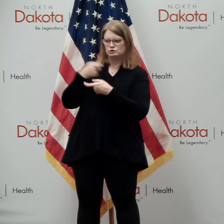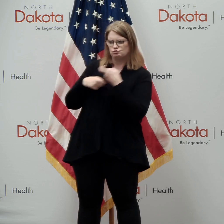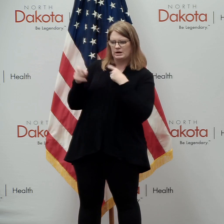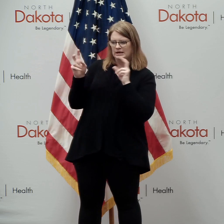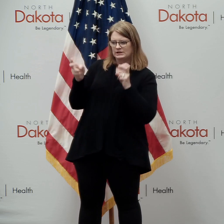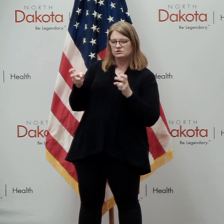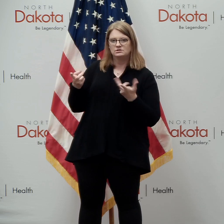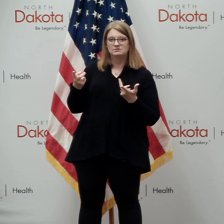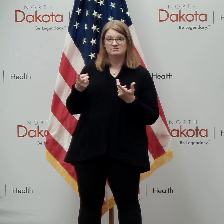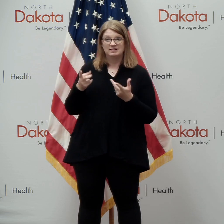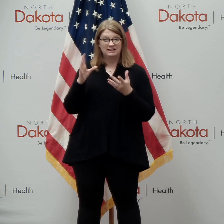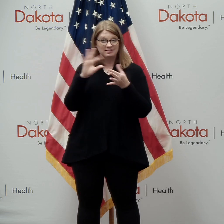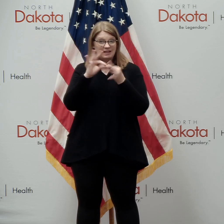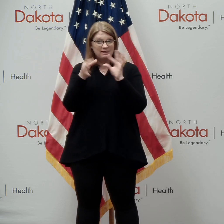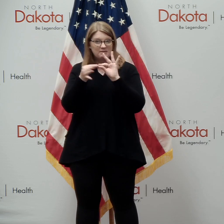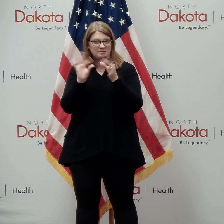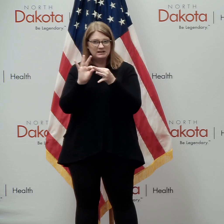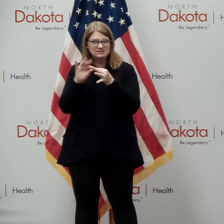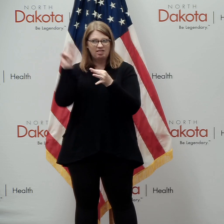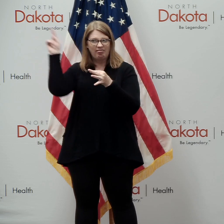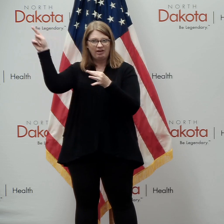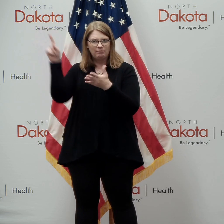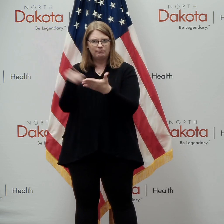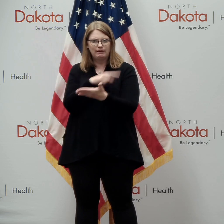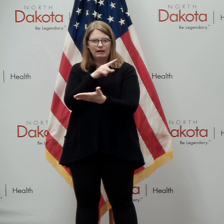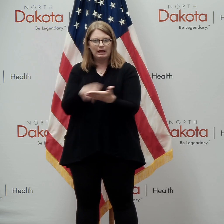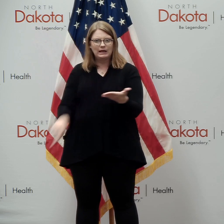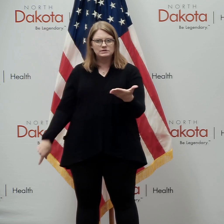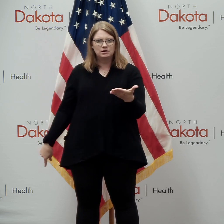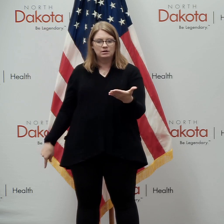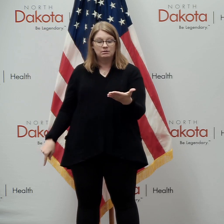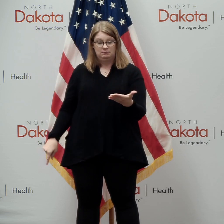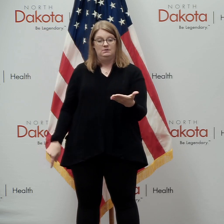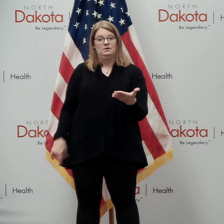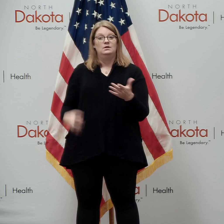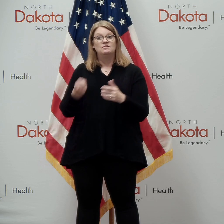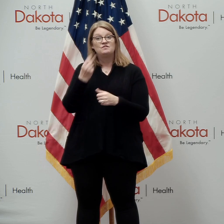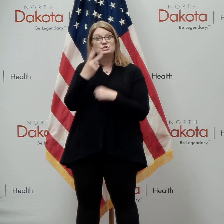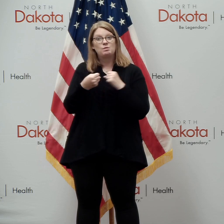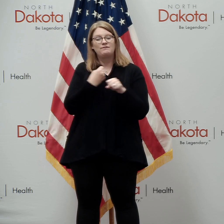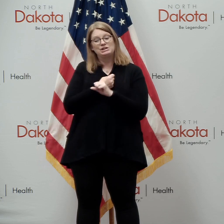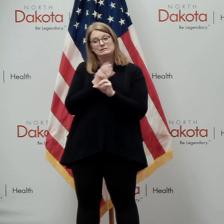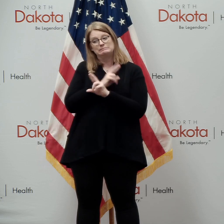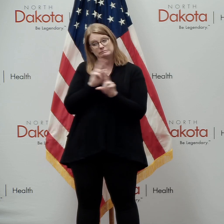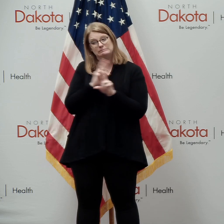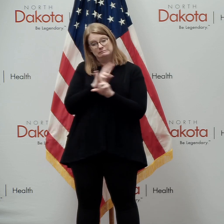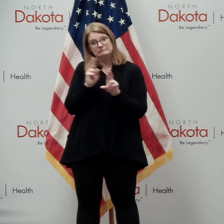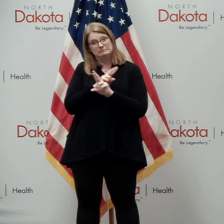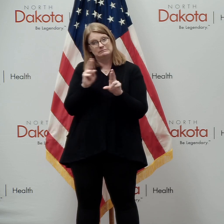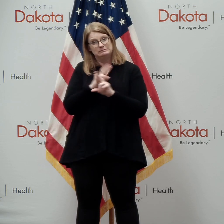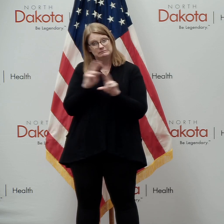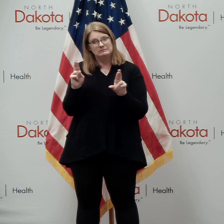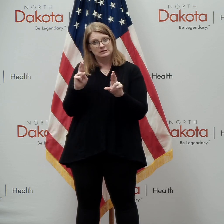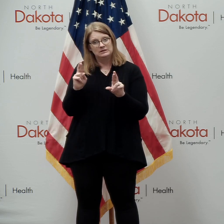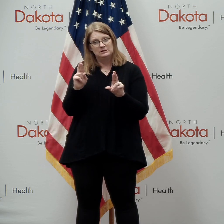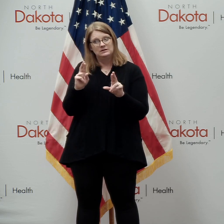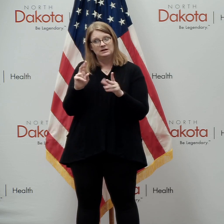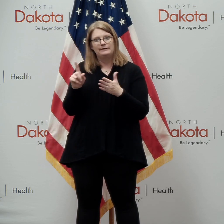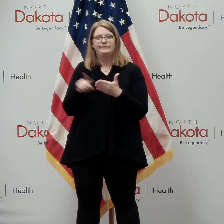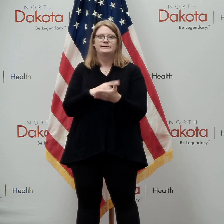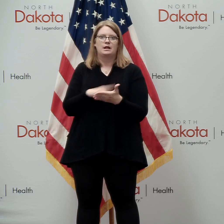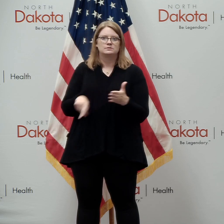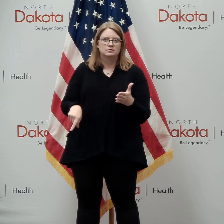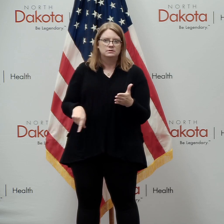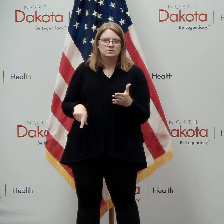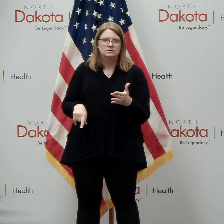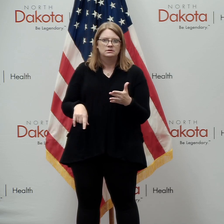to cancel the Olympics this summer in Japan. That's you prepare for 12 years and then you have to cancel. They'd like to hold them next summer. Well,